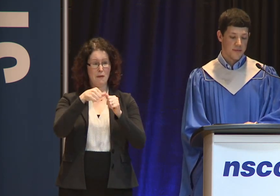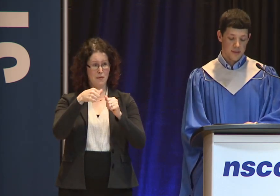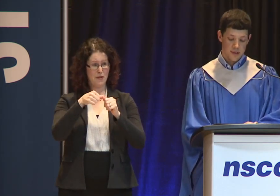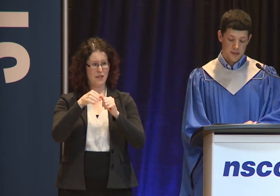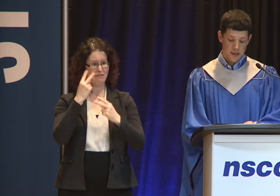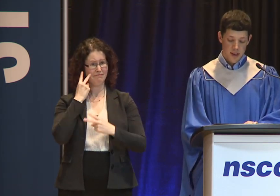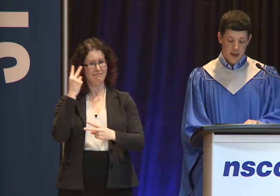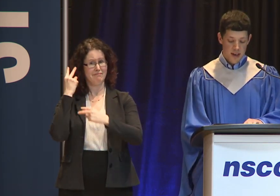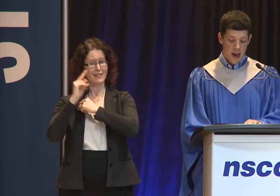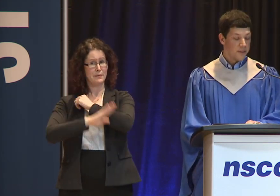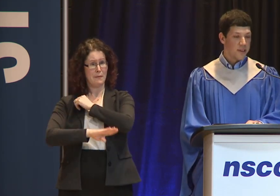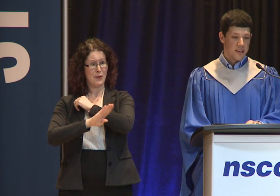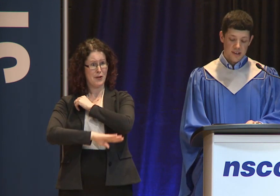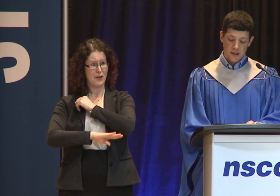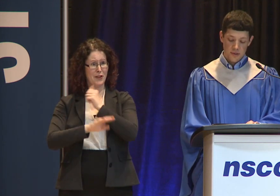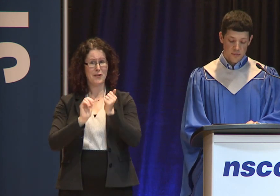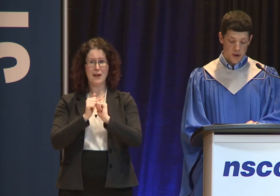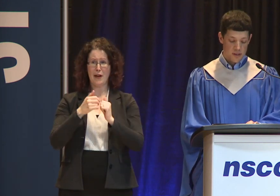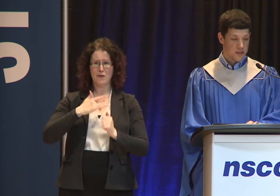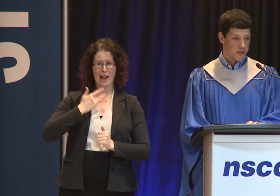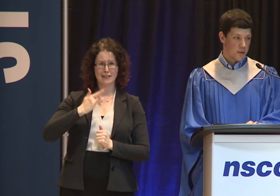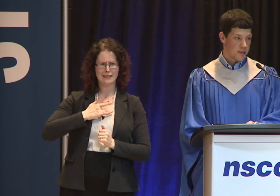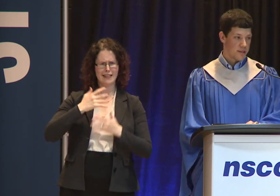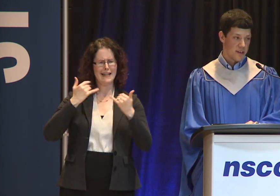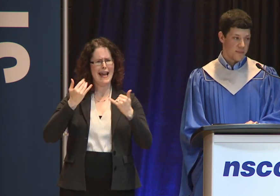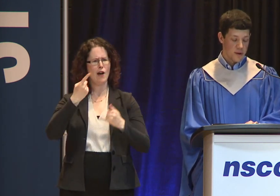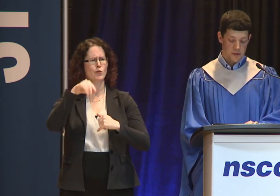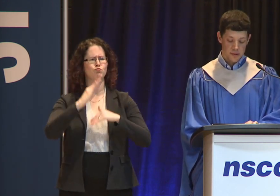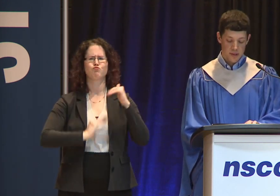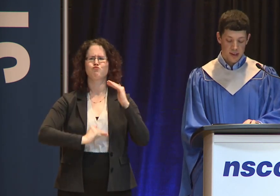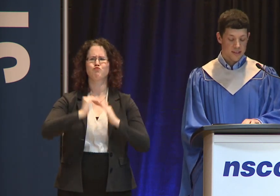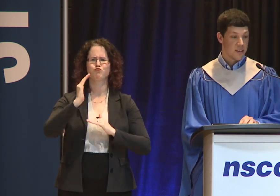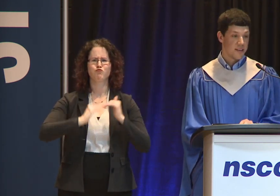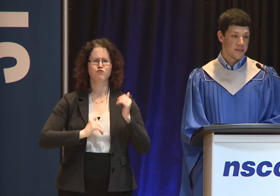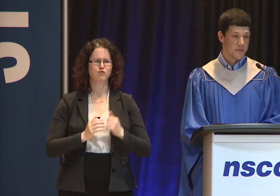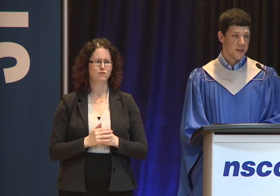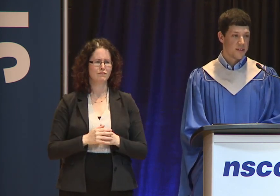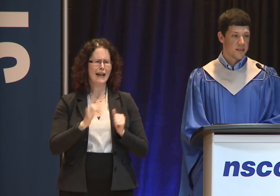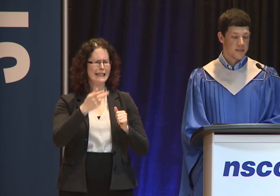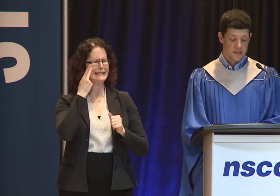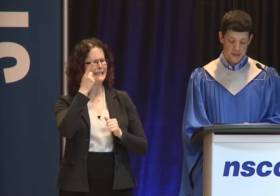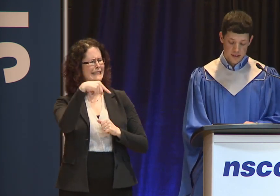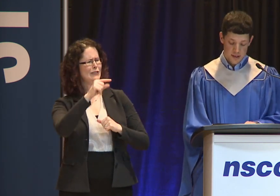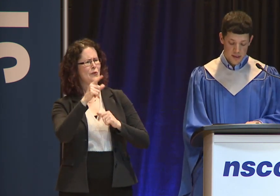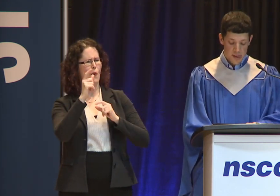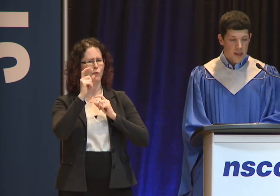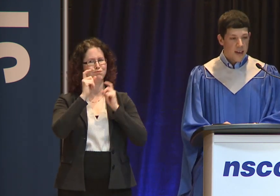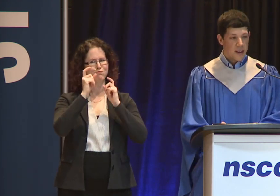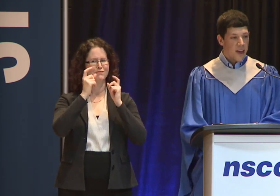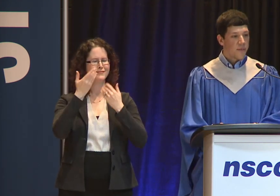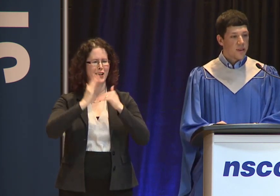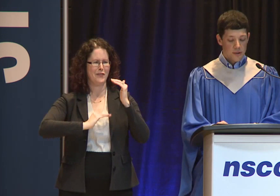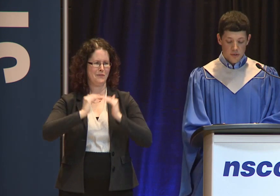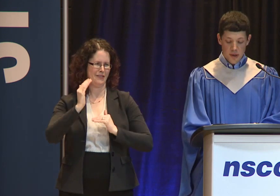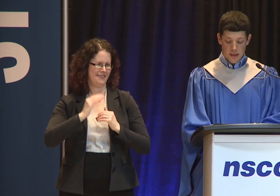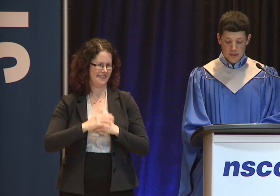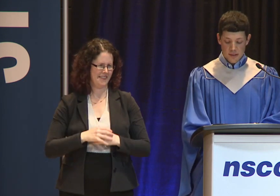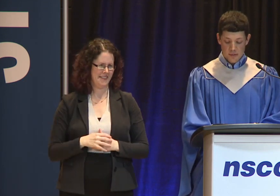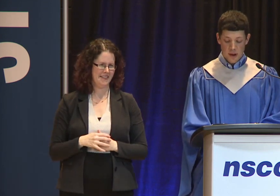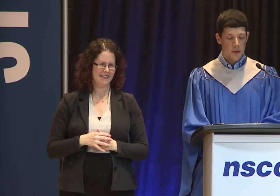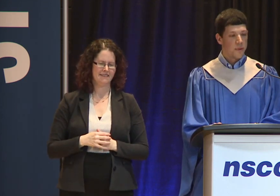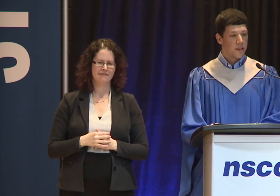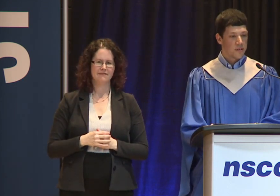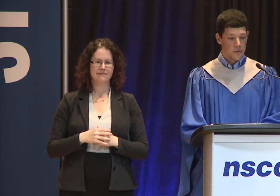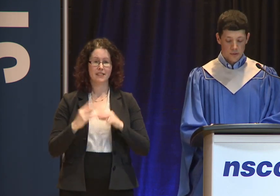September 7th. I don't need to hear the responses to the questions I've posed. I can see it on your faces. In every new